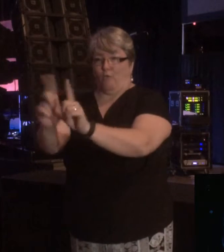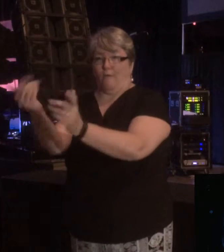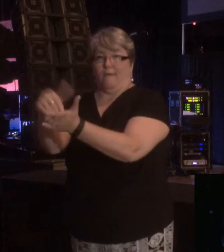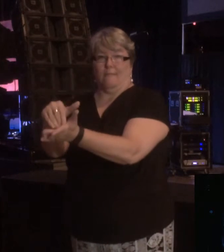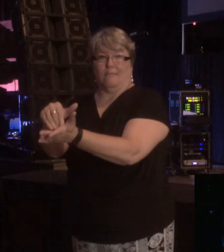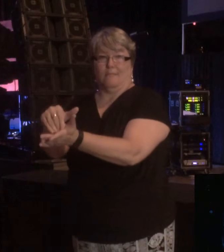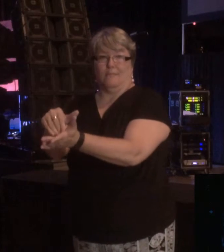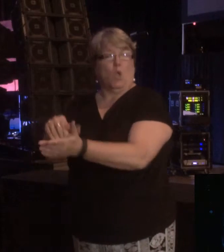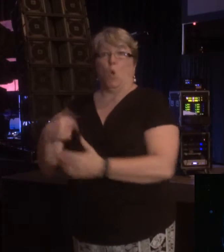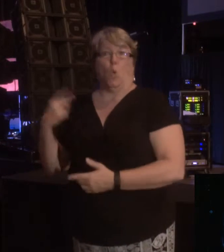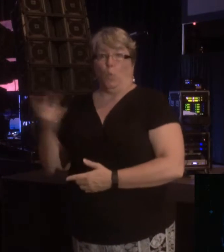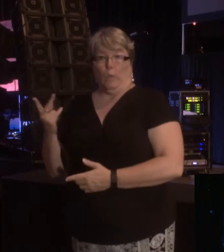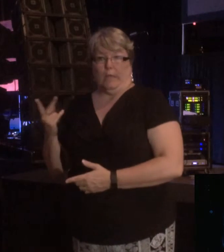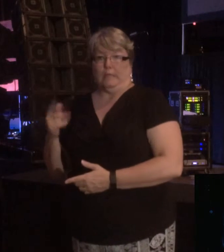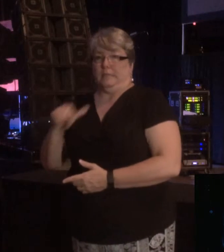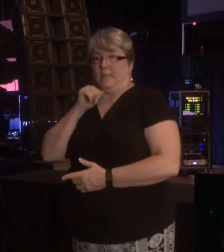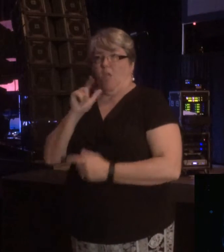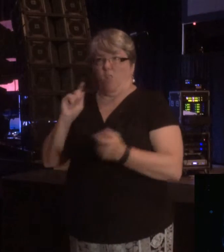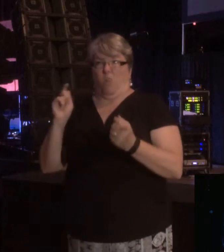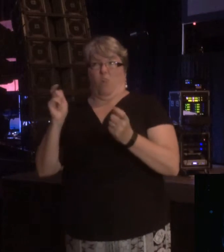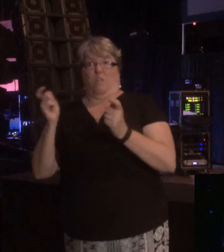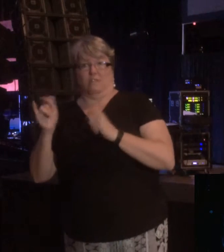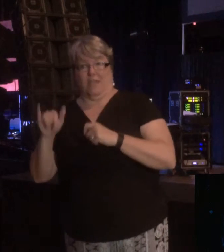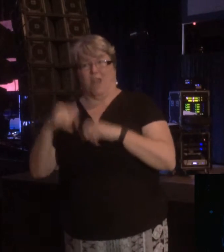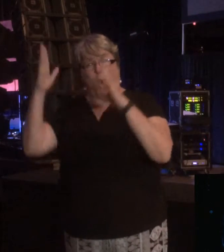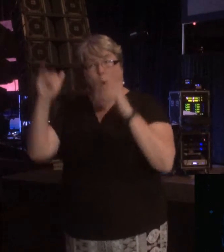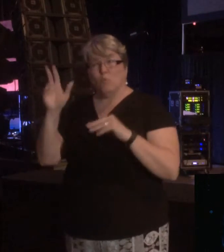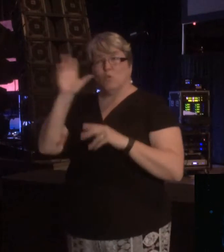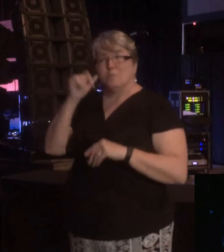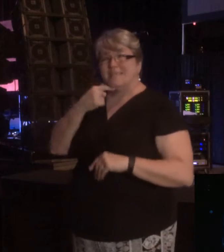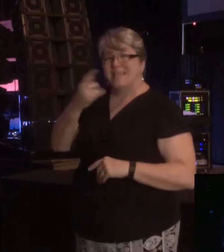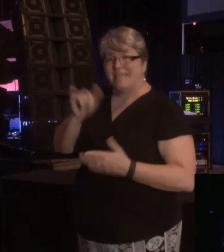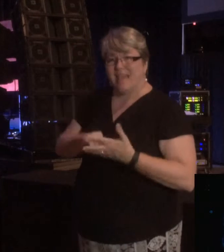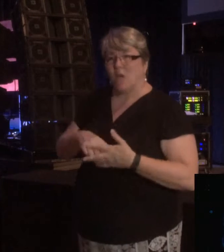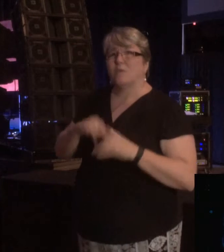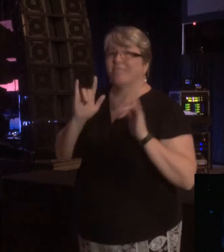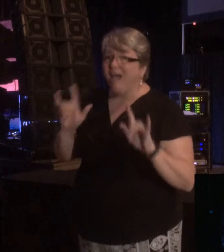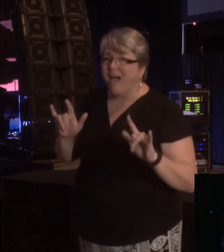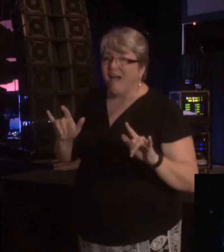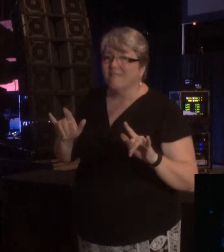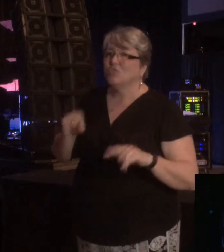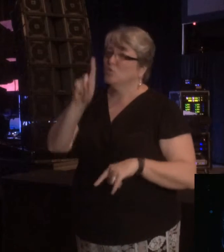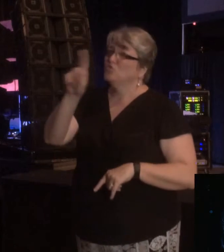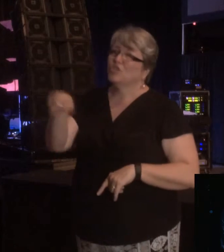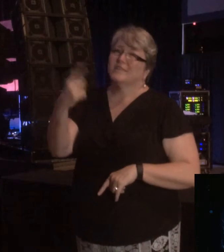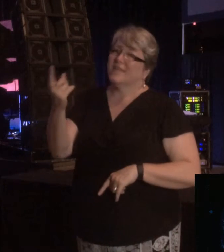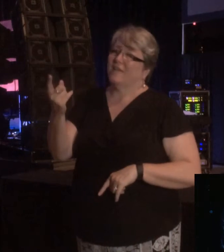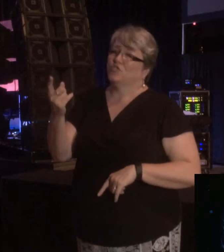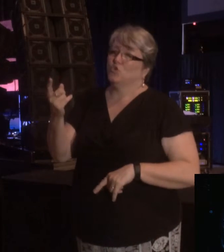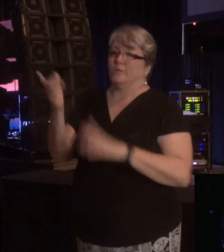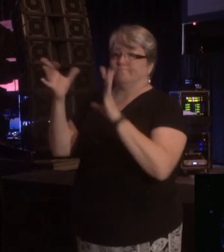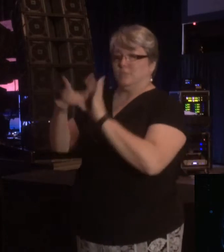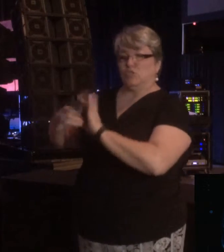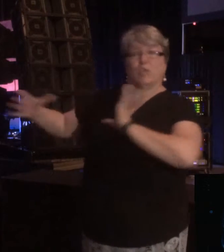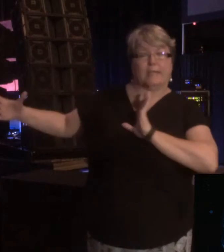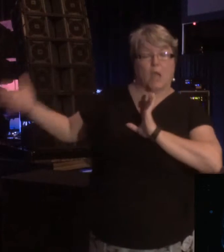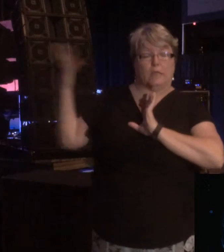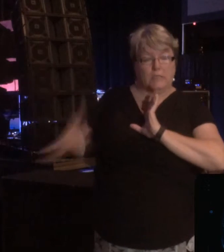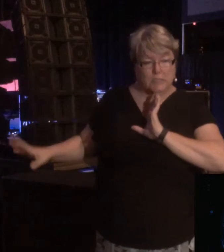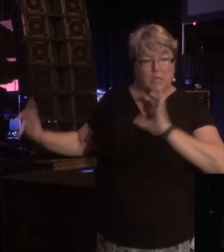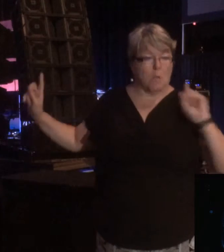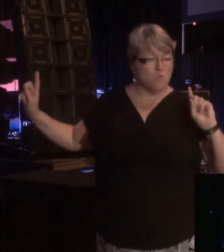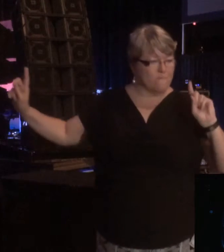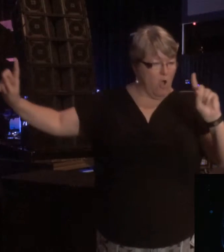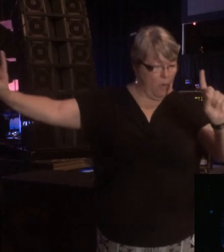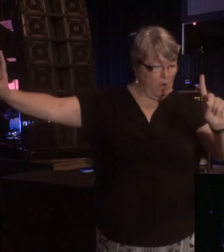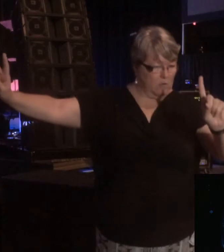lot of y'all when we hang out, that's a big question. Can we still be friends? And you can try it, but I guarantee one of